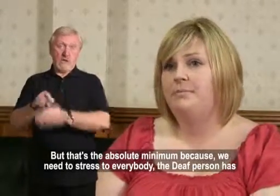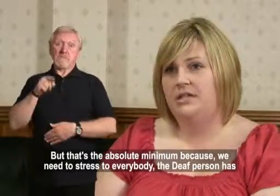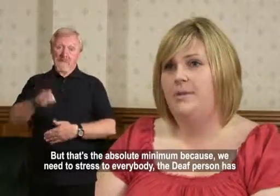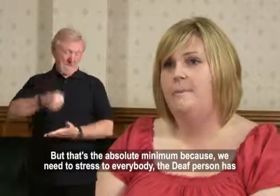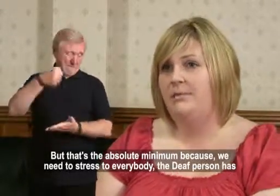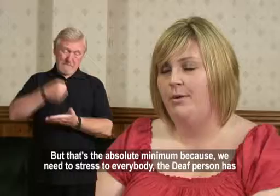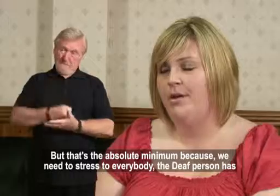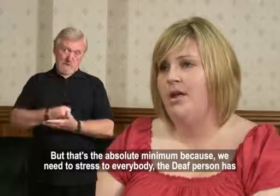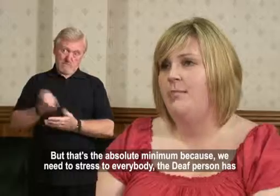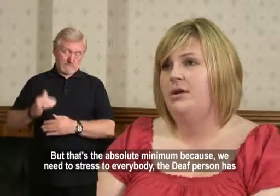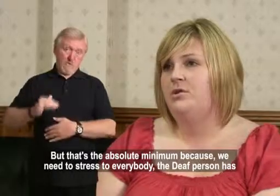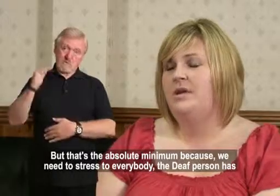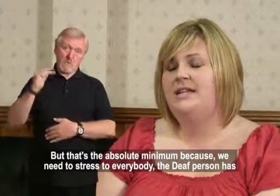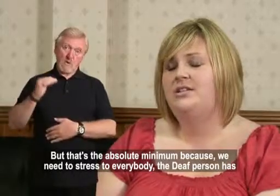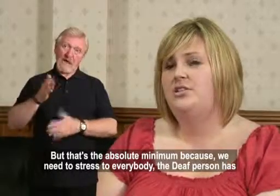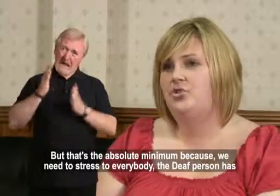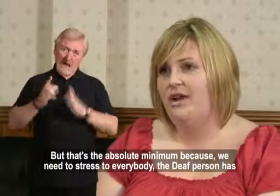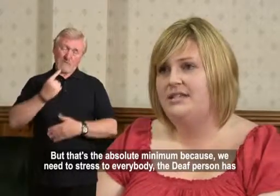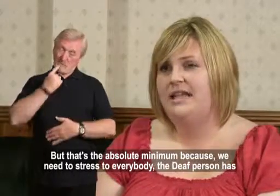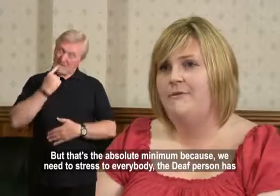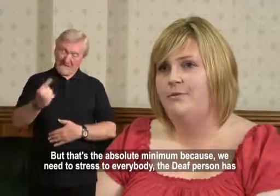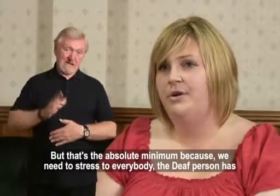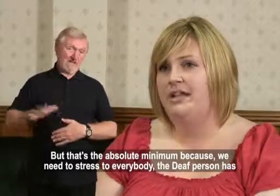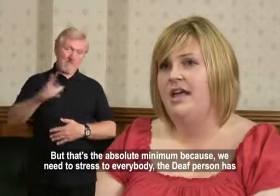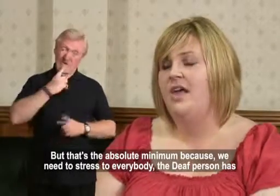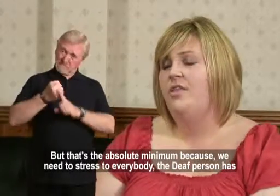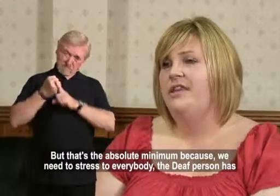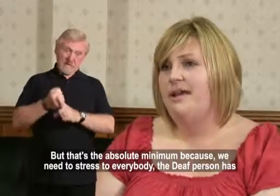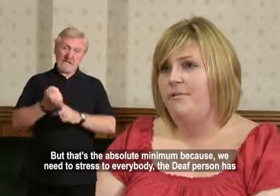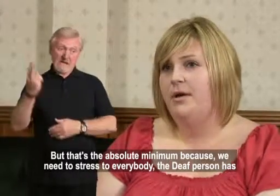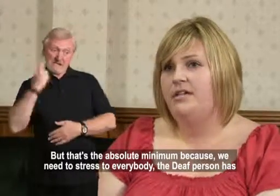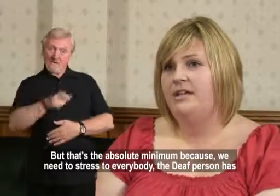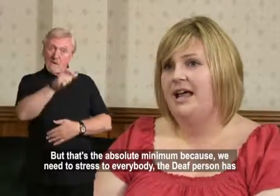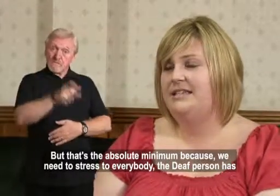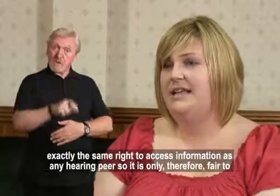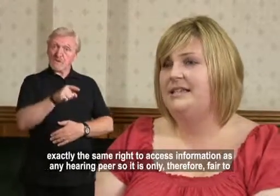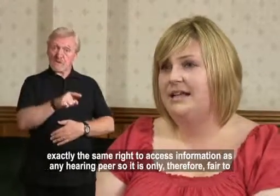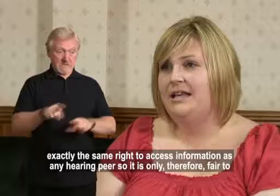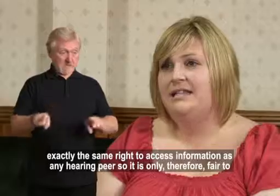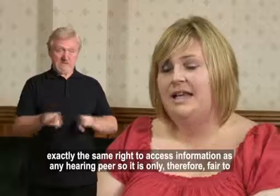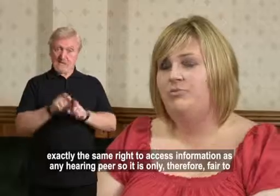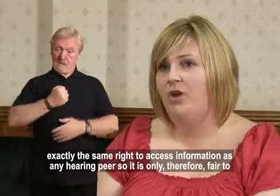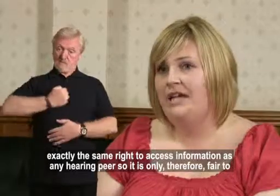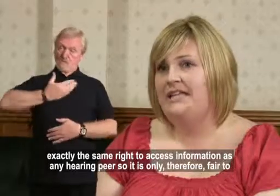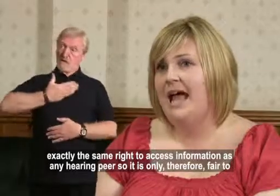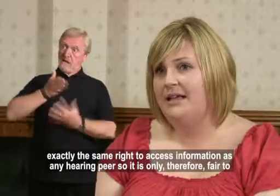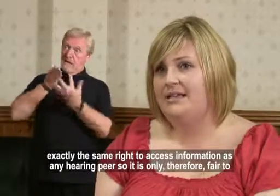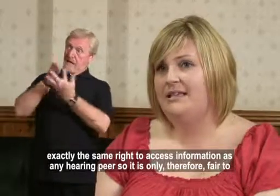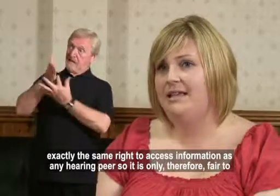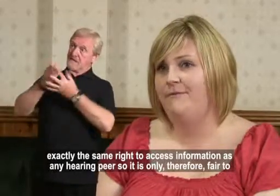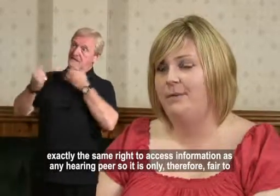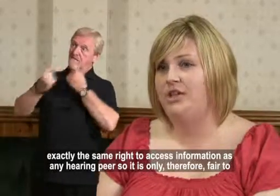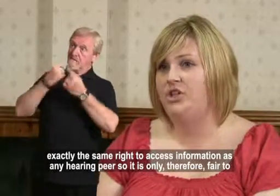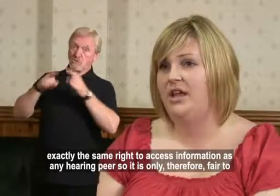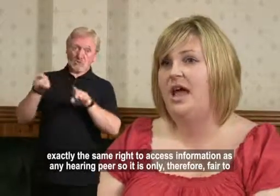that's the absolute minimum, because we need to stress to everybody the deaf person has exactly the same right to